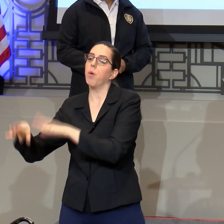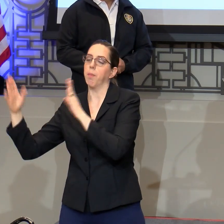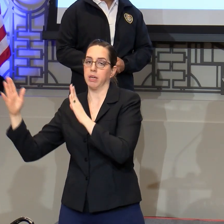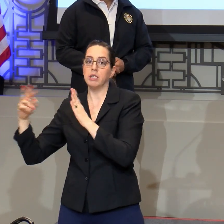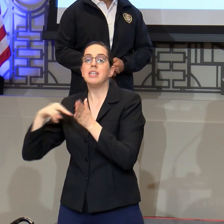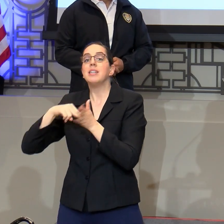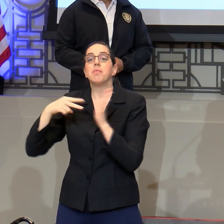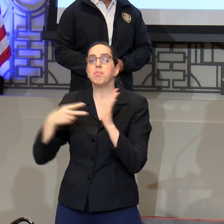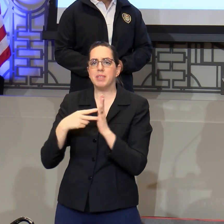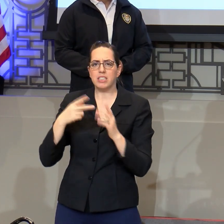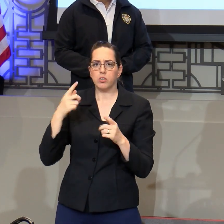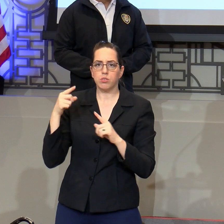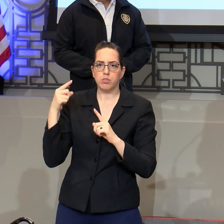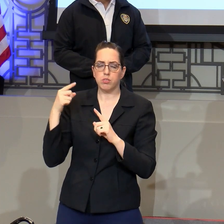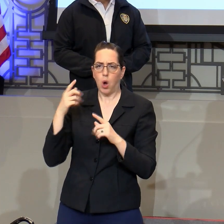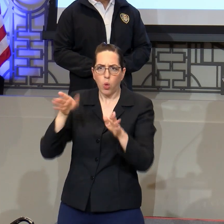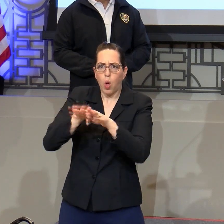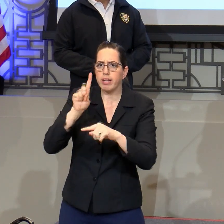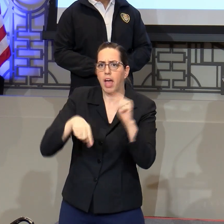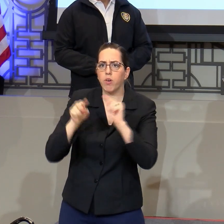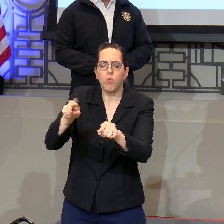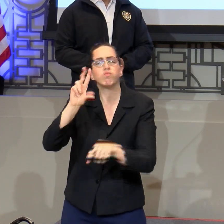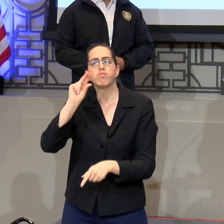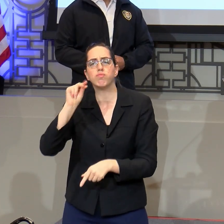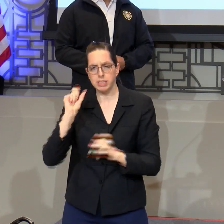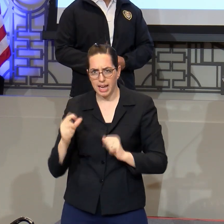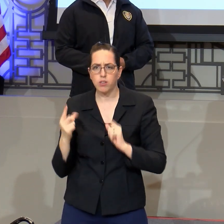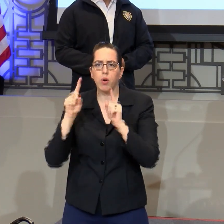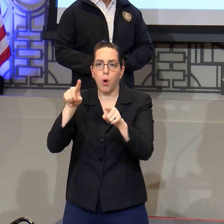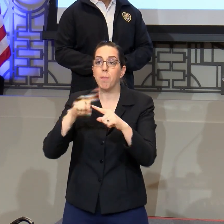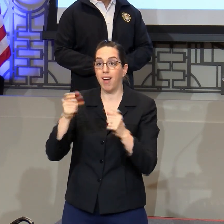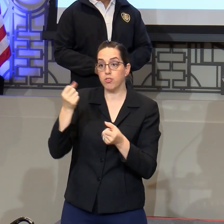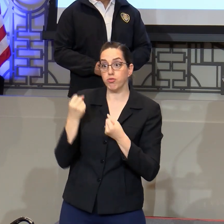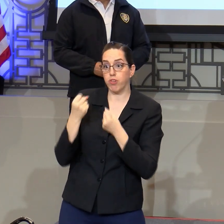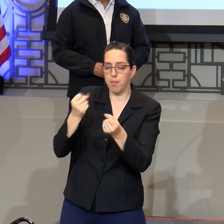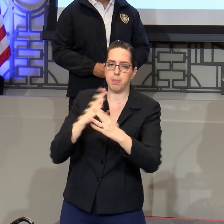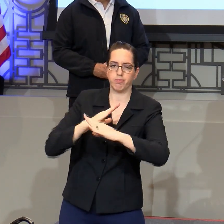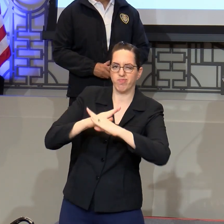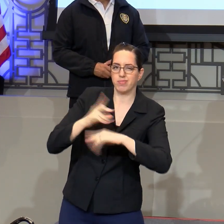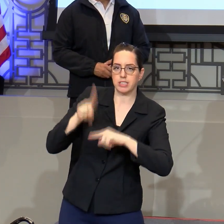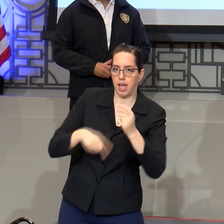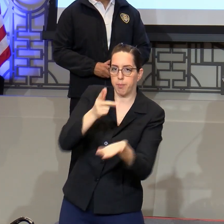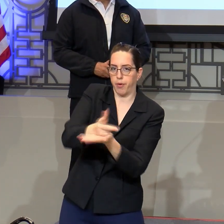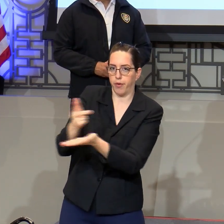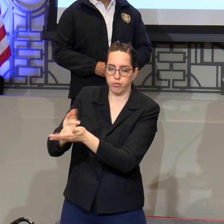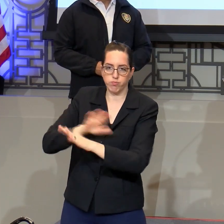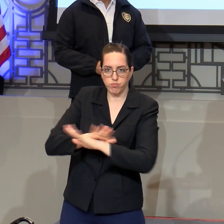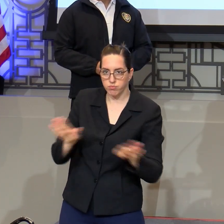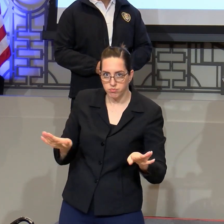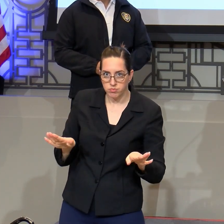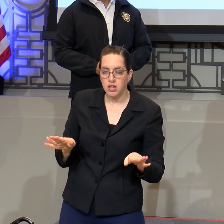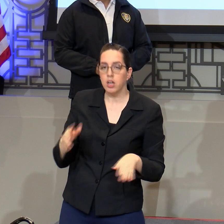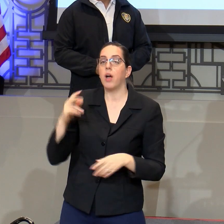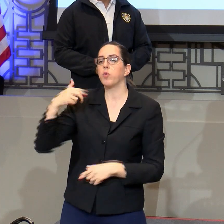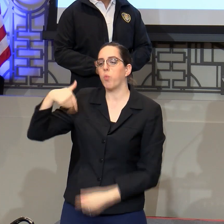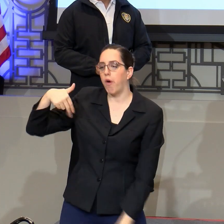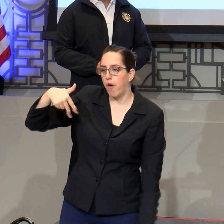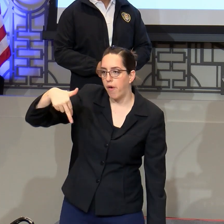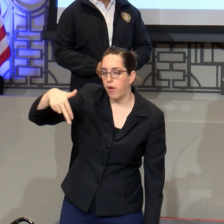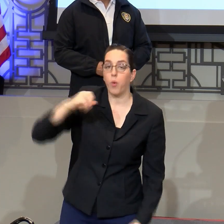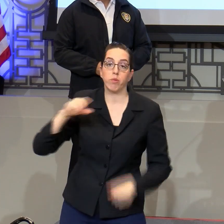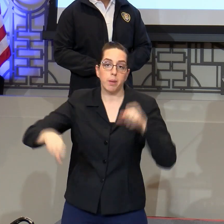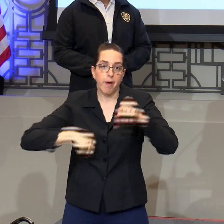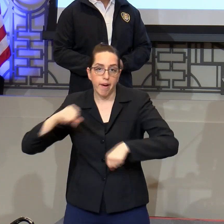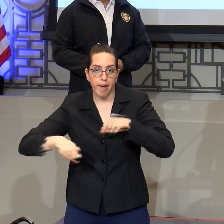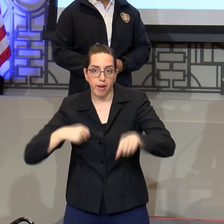walk and or bike to their neighborhood parks. It will also minimize gatherings, driving, and parking at our